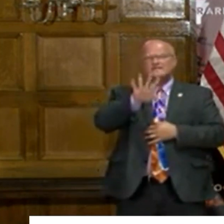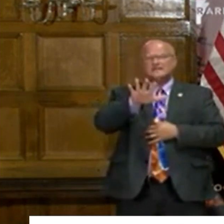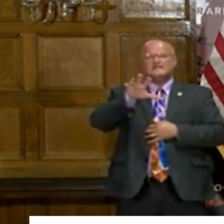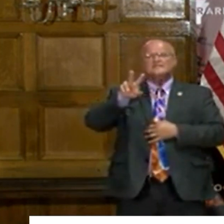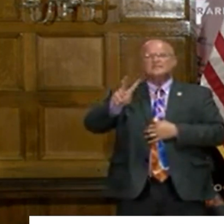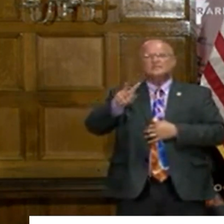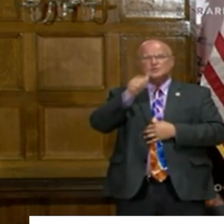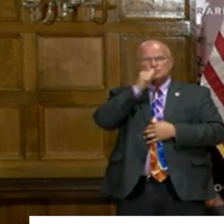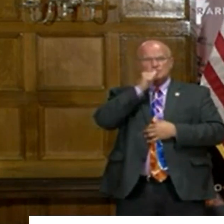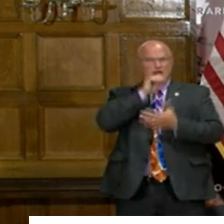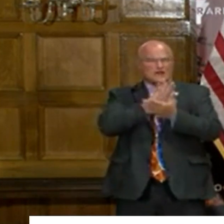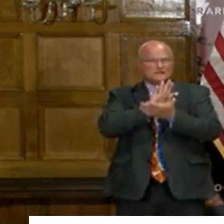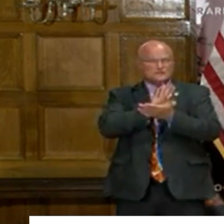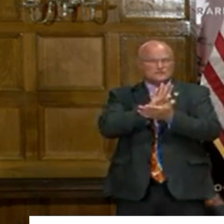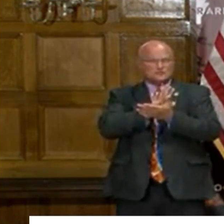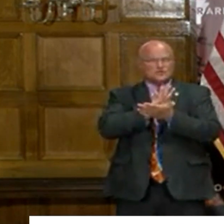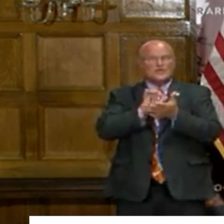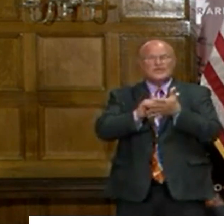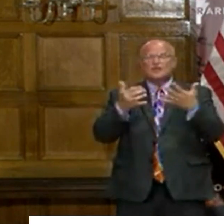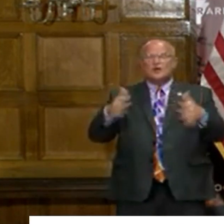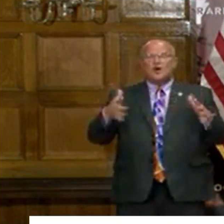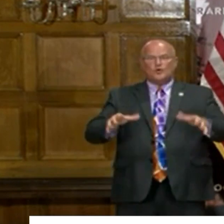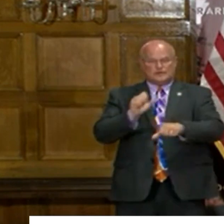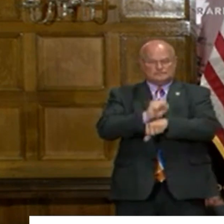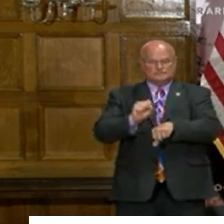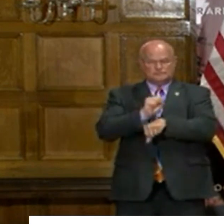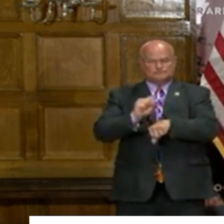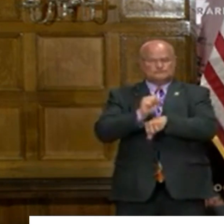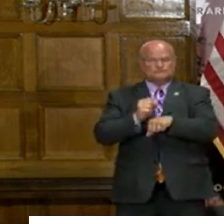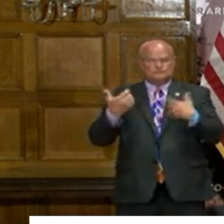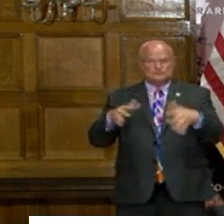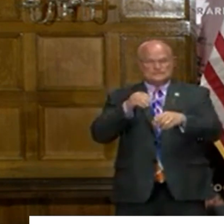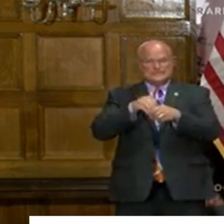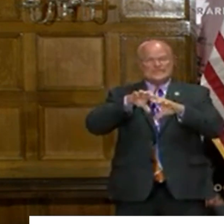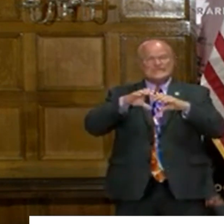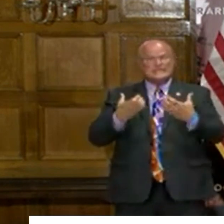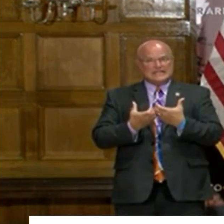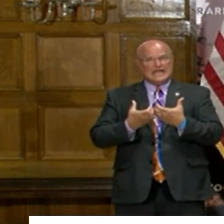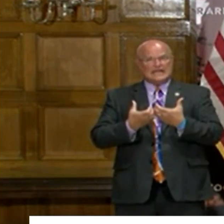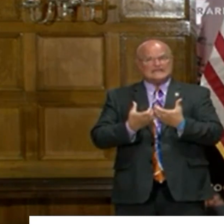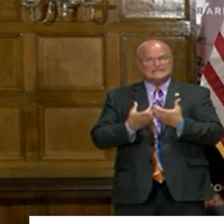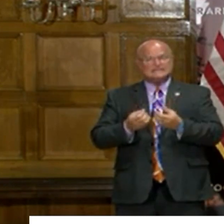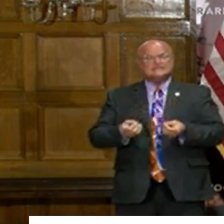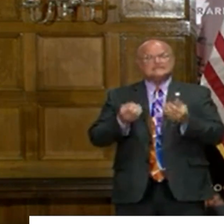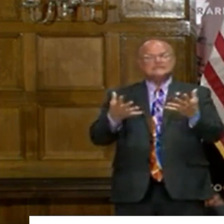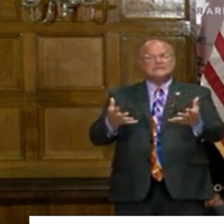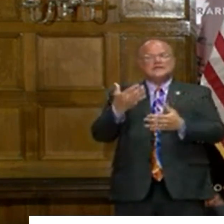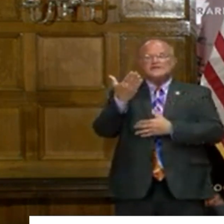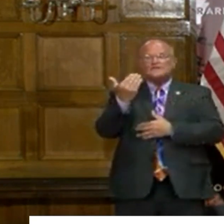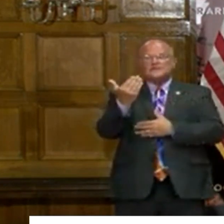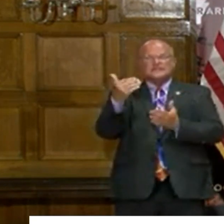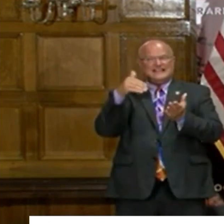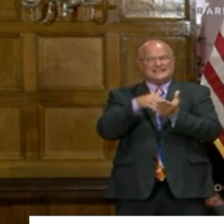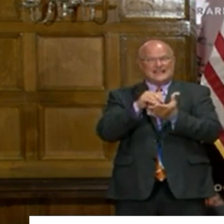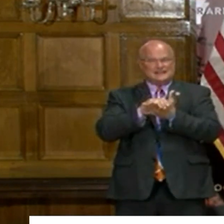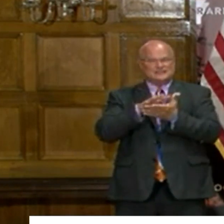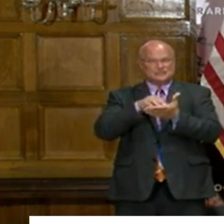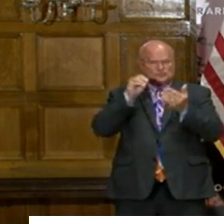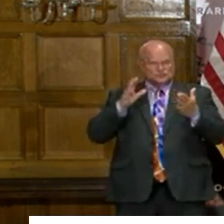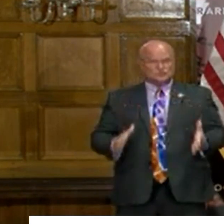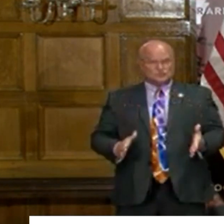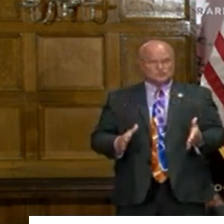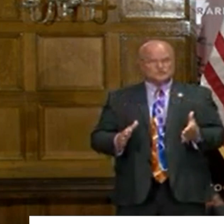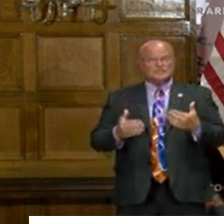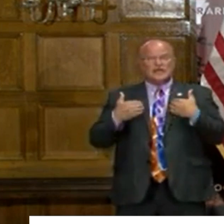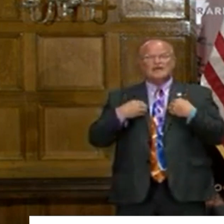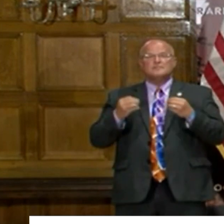private schools that are already operating in Arkansas that is providing education to 15,000 students, and they